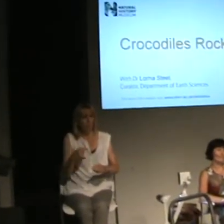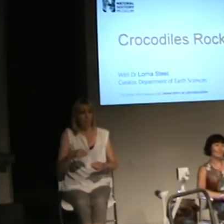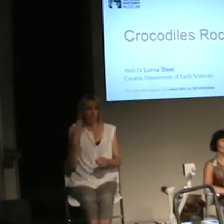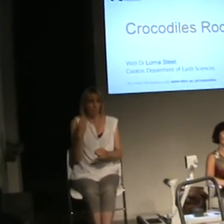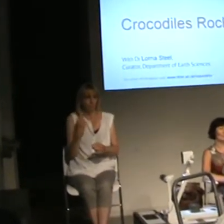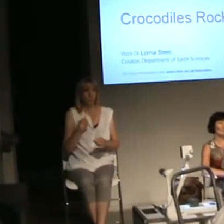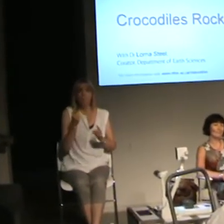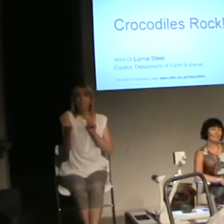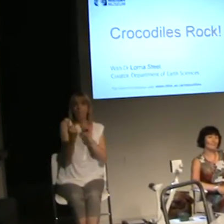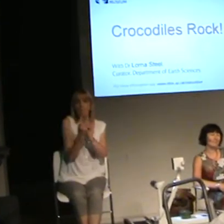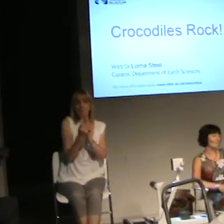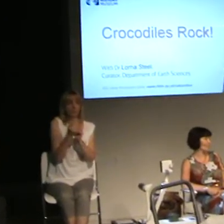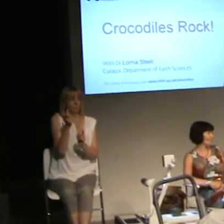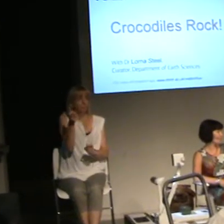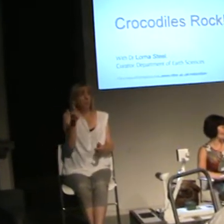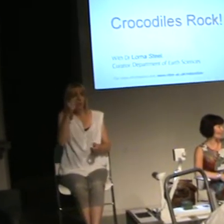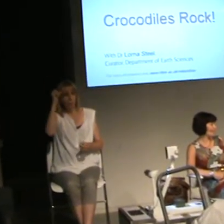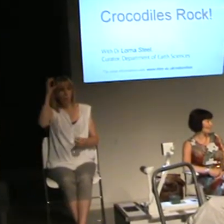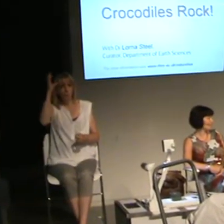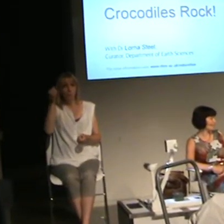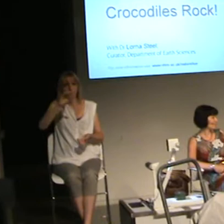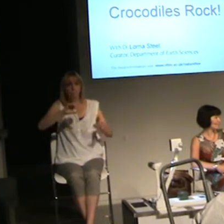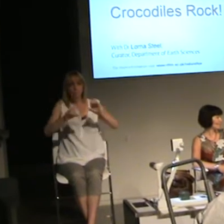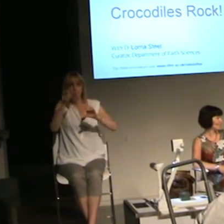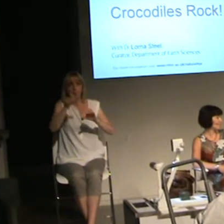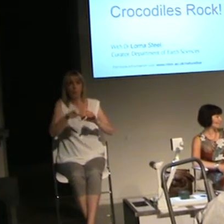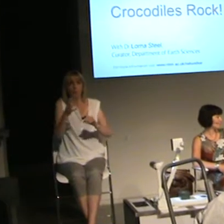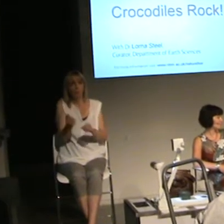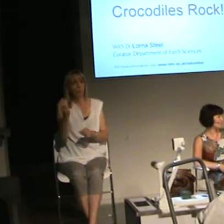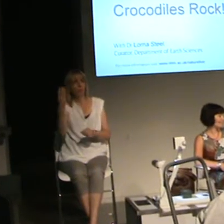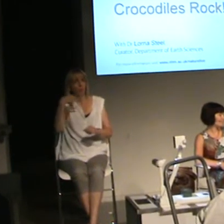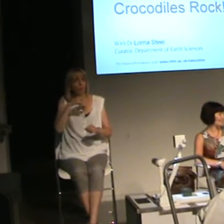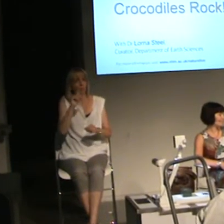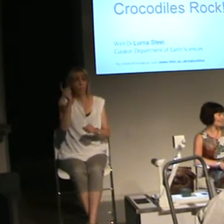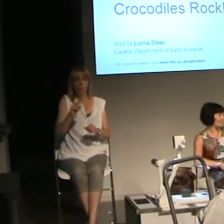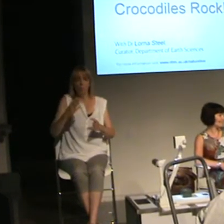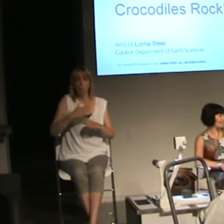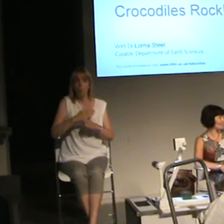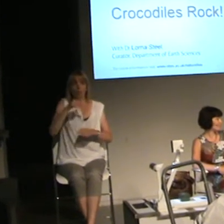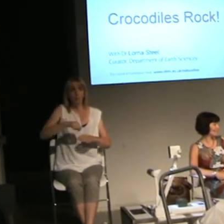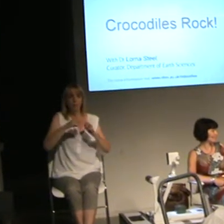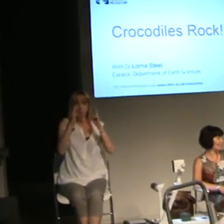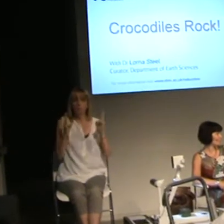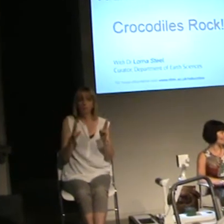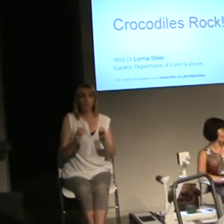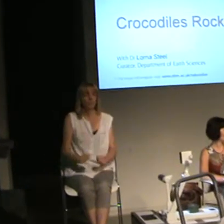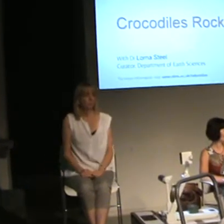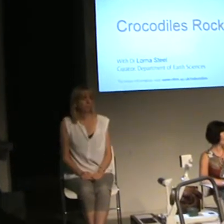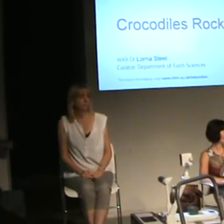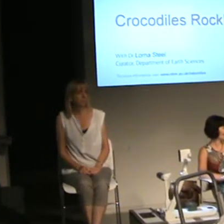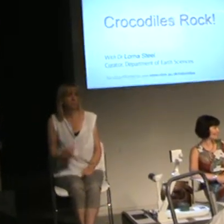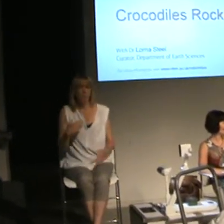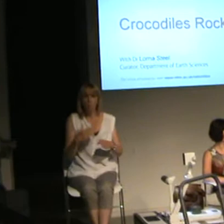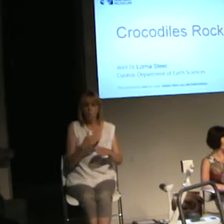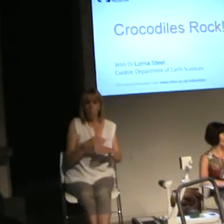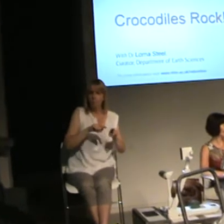where you get to meet one of our scientists. We've got around 350 scientists working behind the scenes here at the museum. And they work